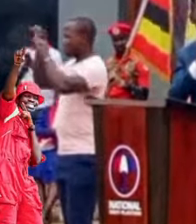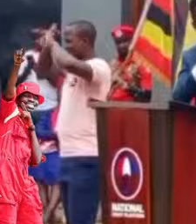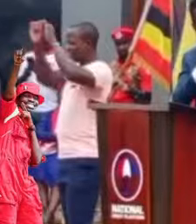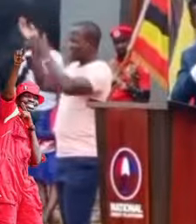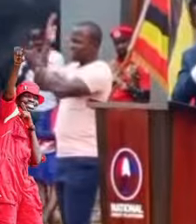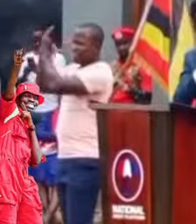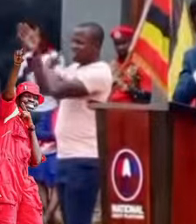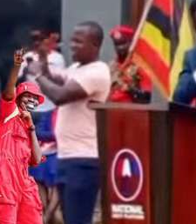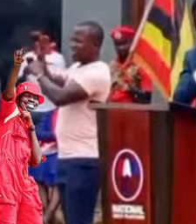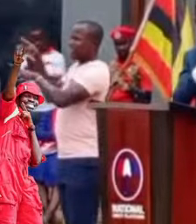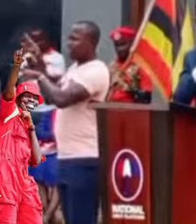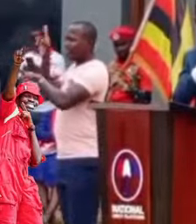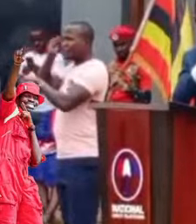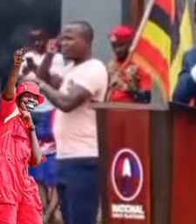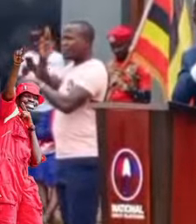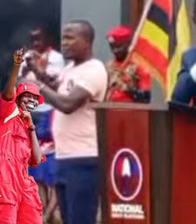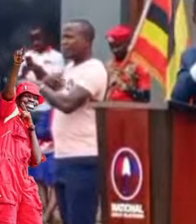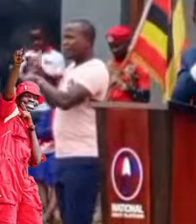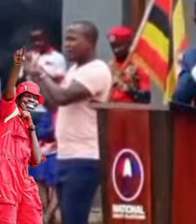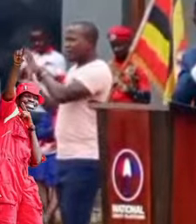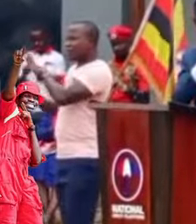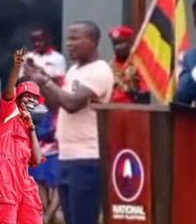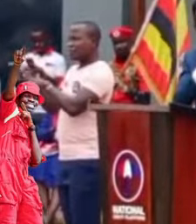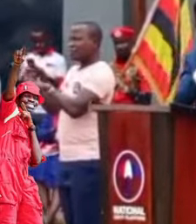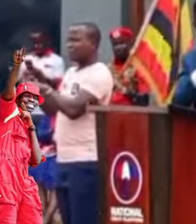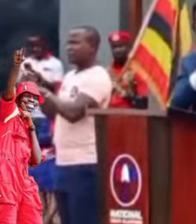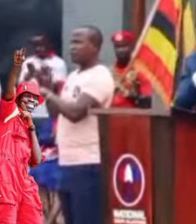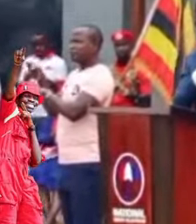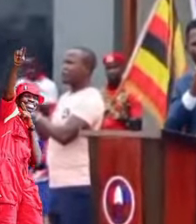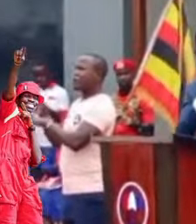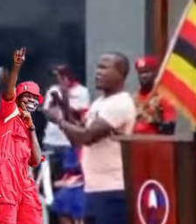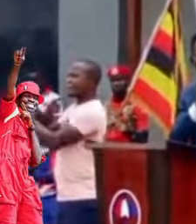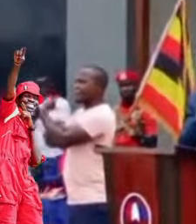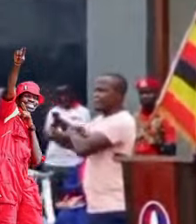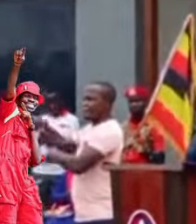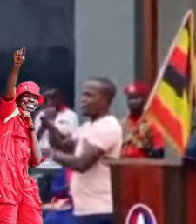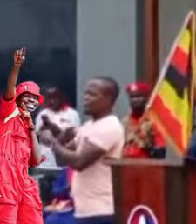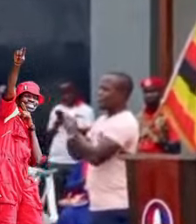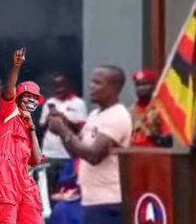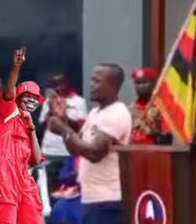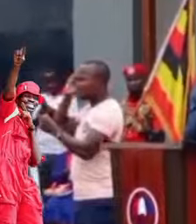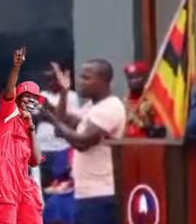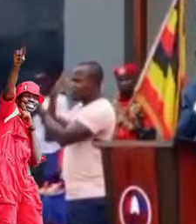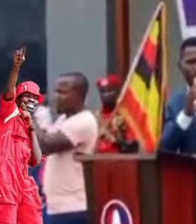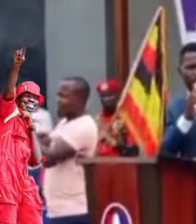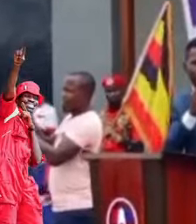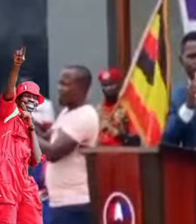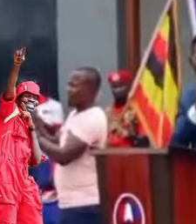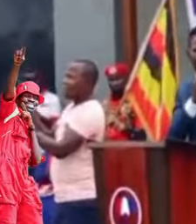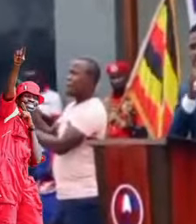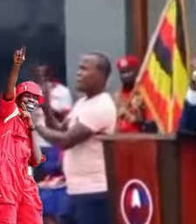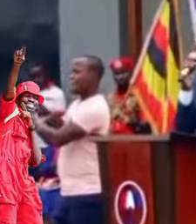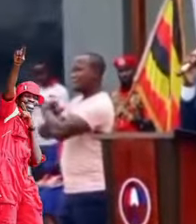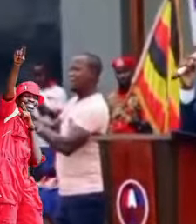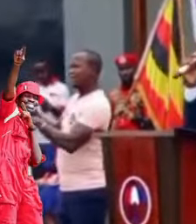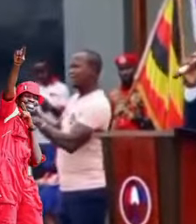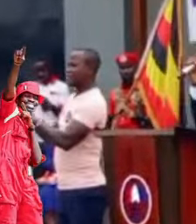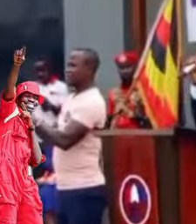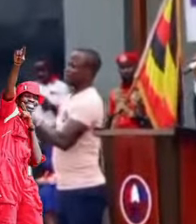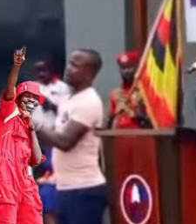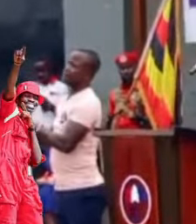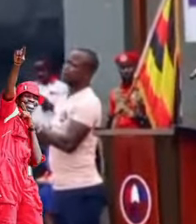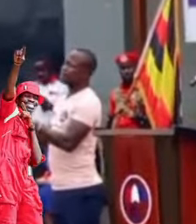remember that my vice president was a person abled differently.